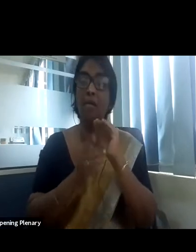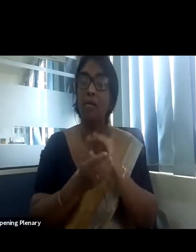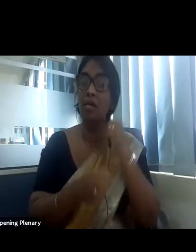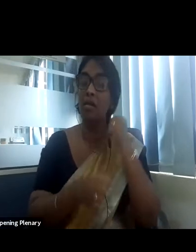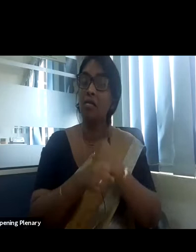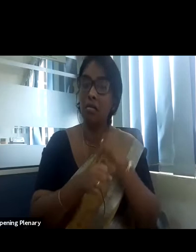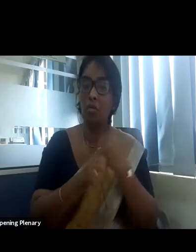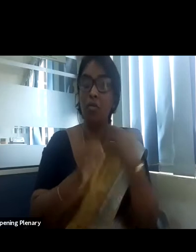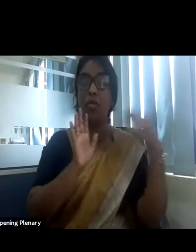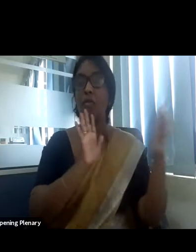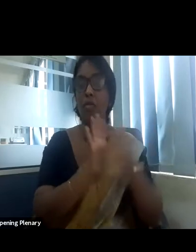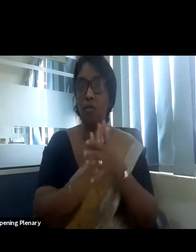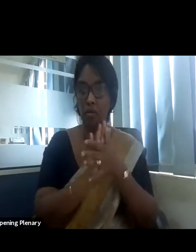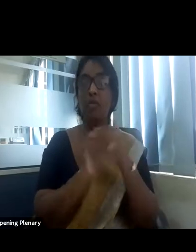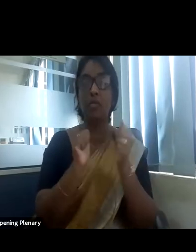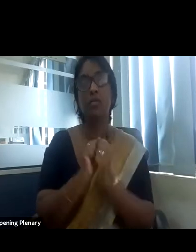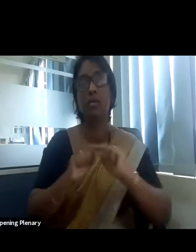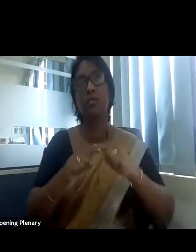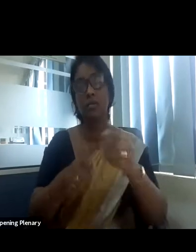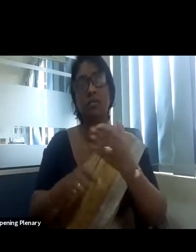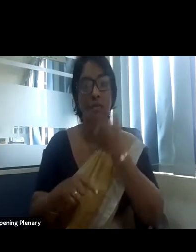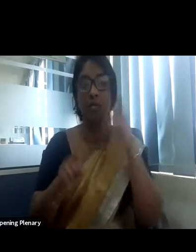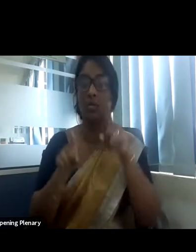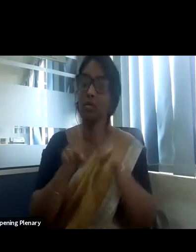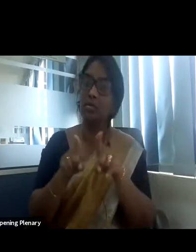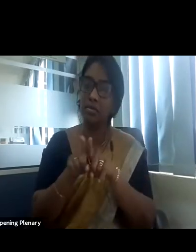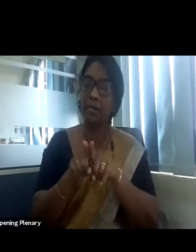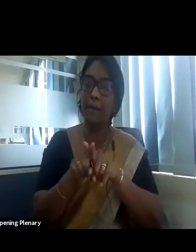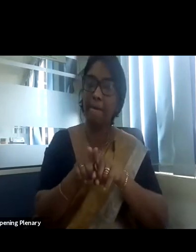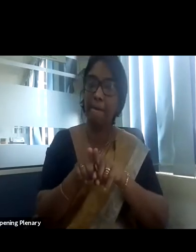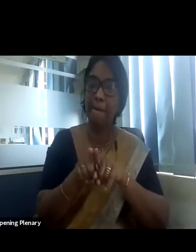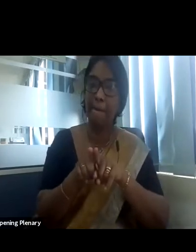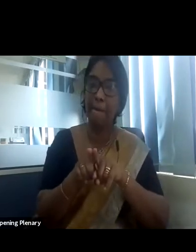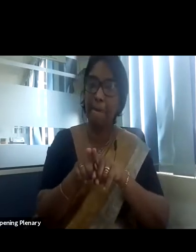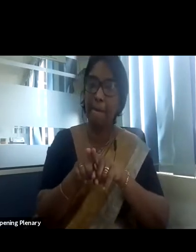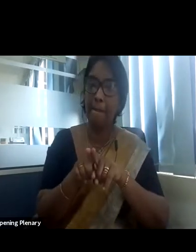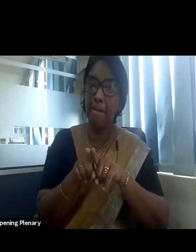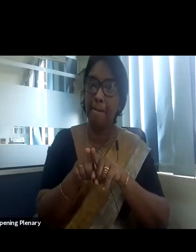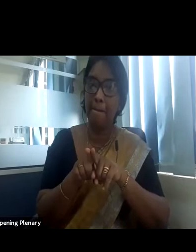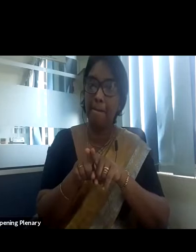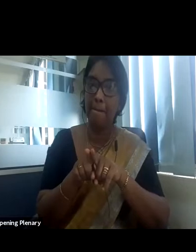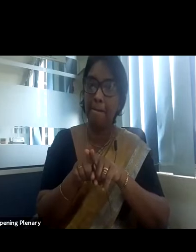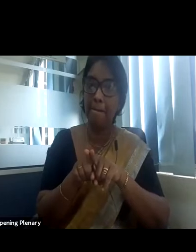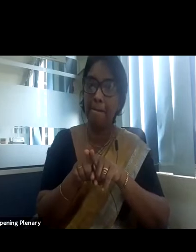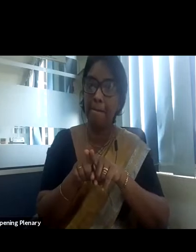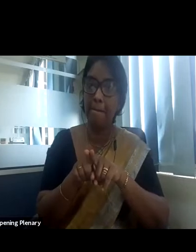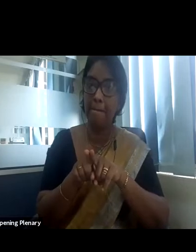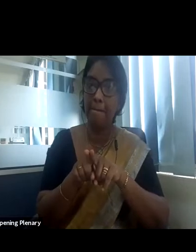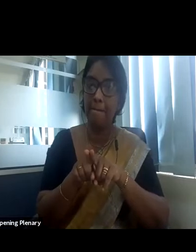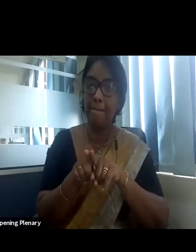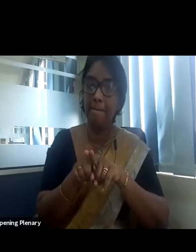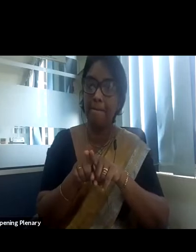tail side of the coin, we need to ask ourselves about downside risks. Evidence suggests that real PPPs